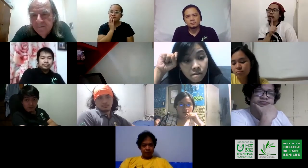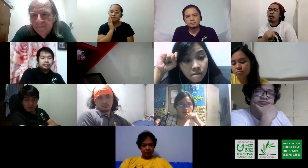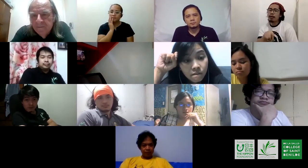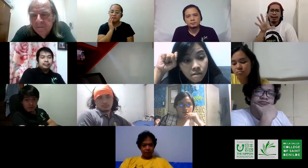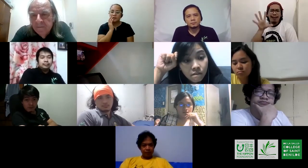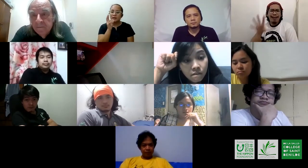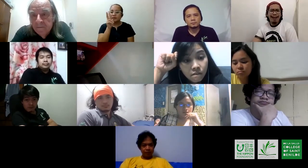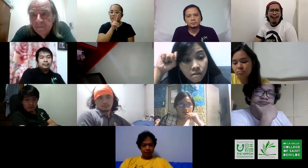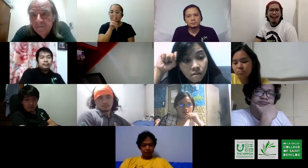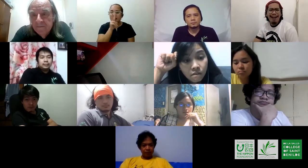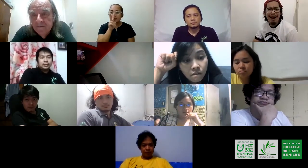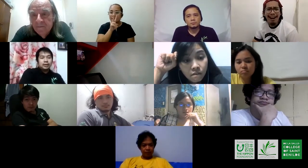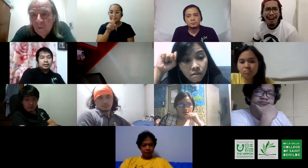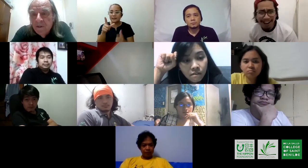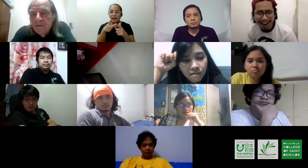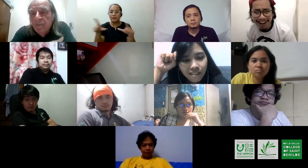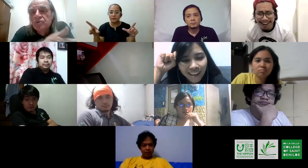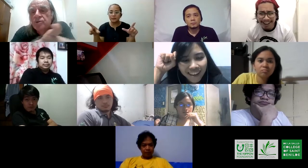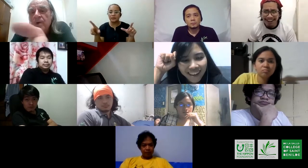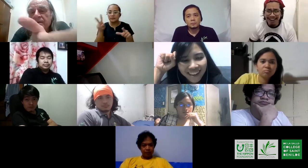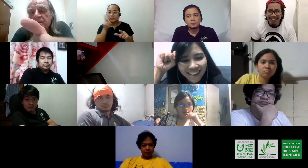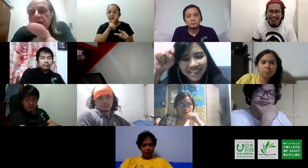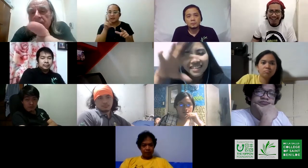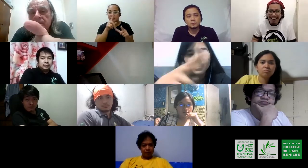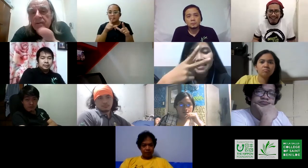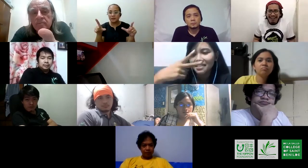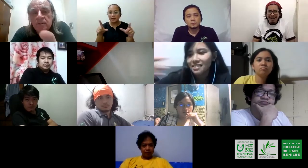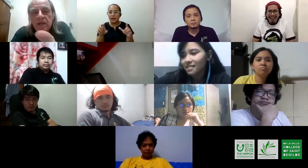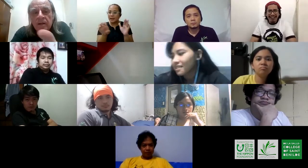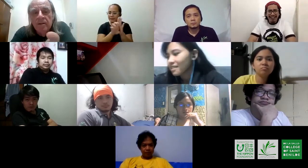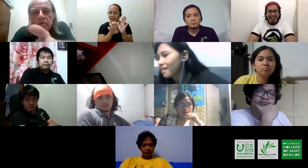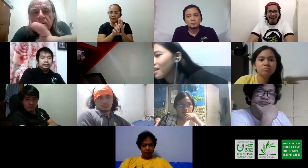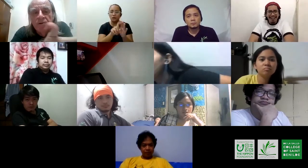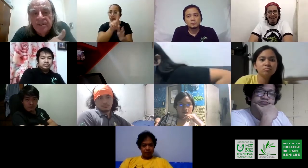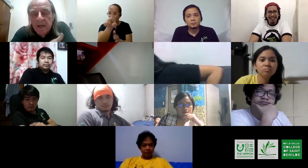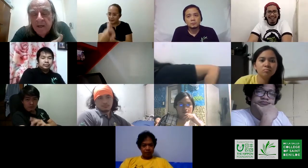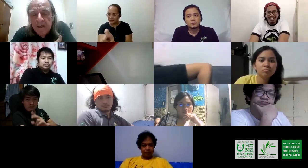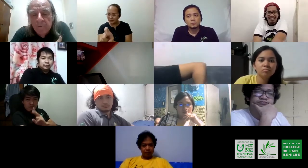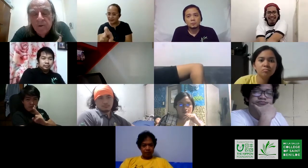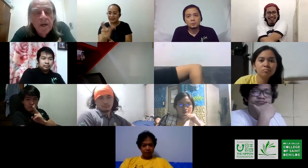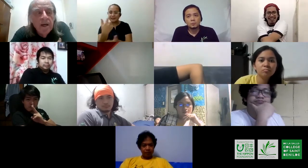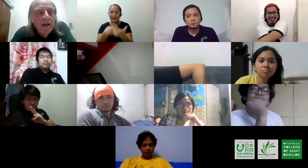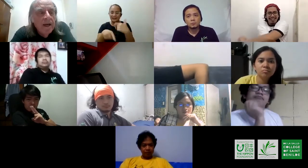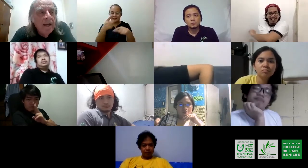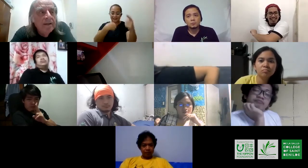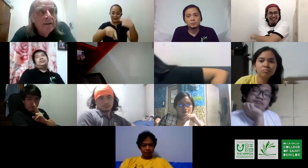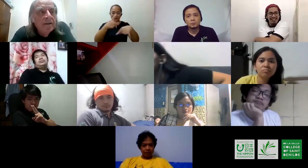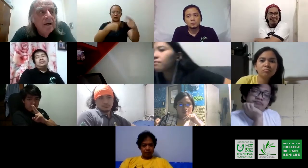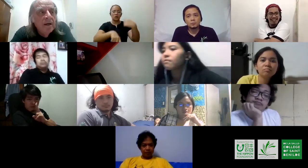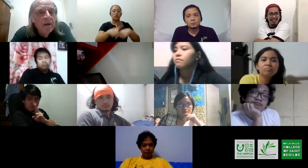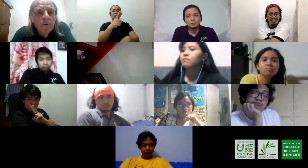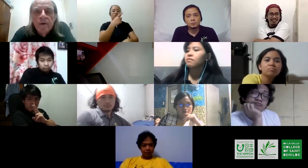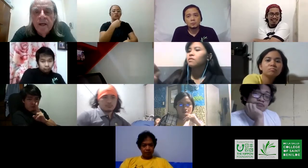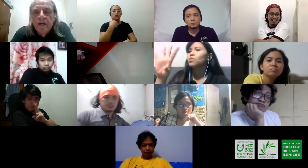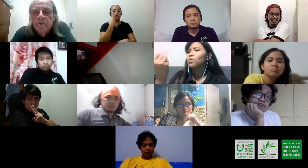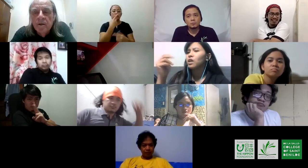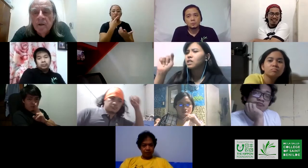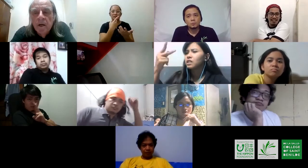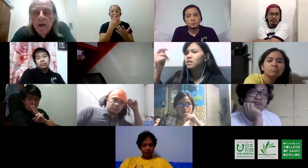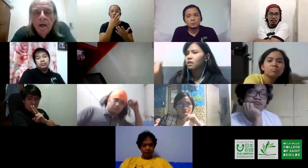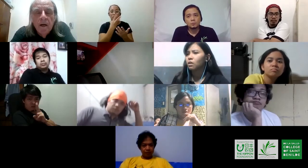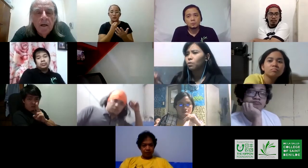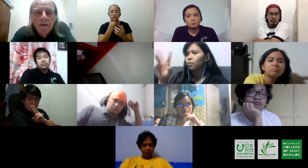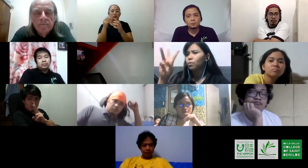language? Okay, suppose you ask that in sign, who knows Visayan language? And then you can